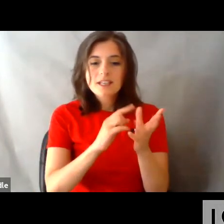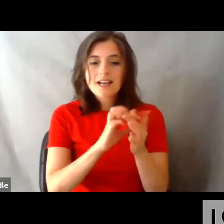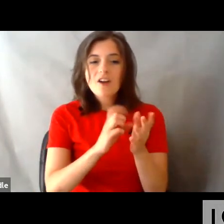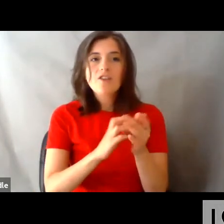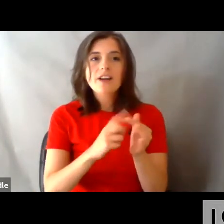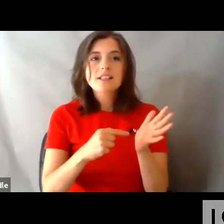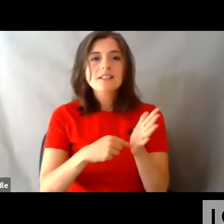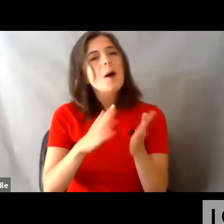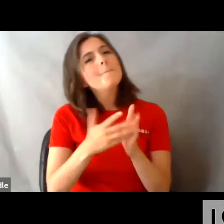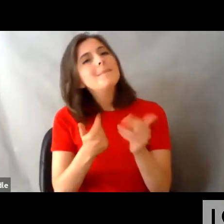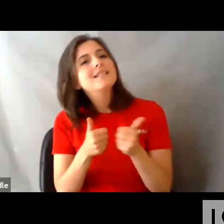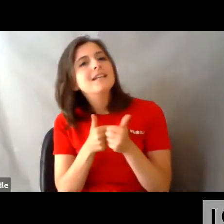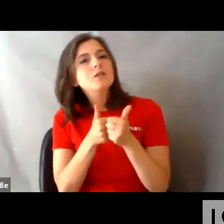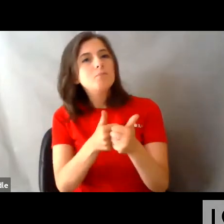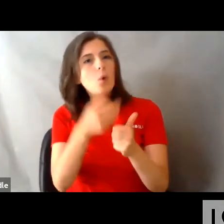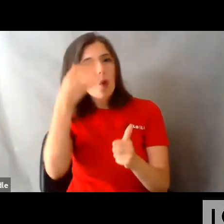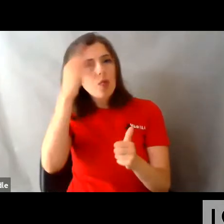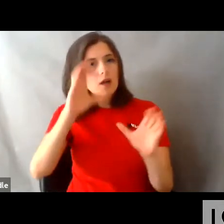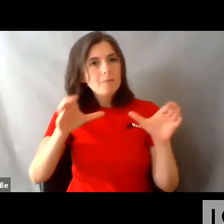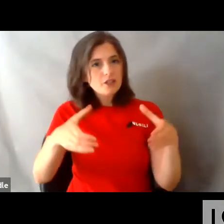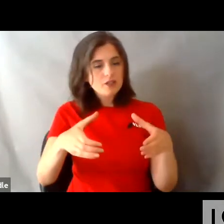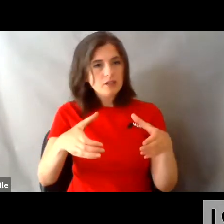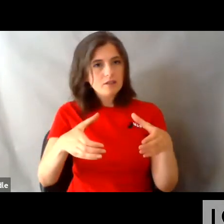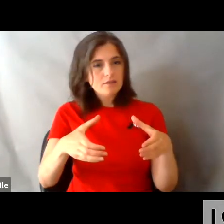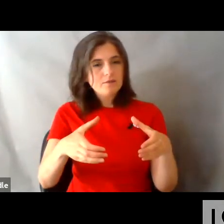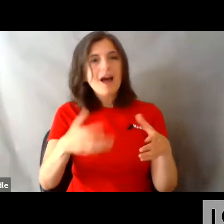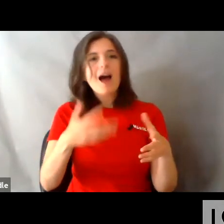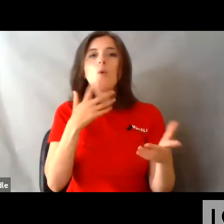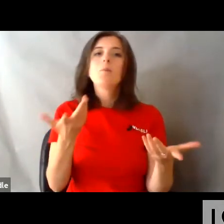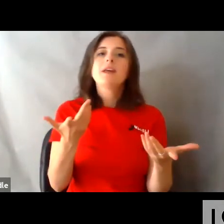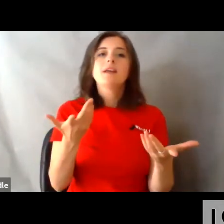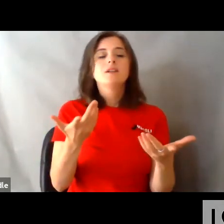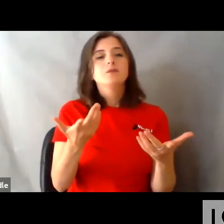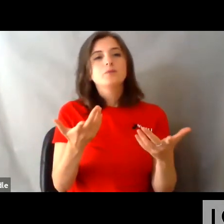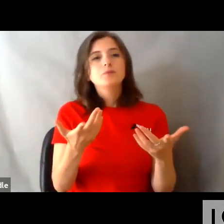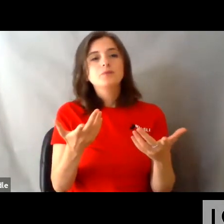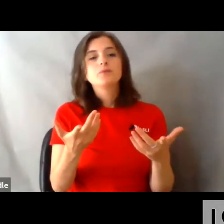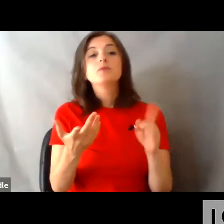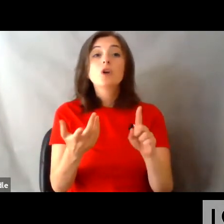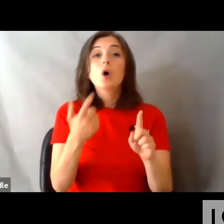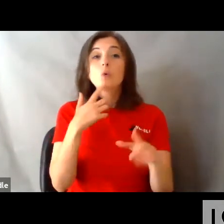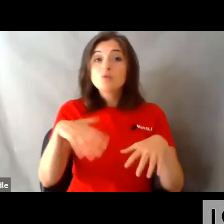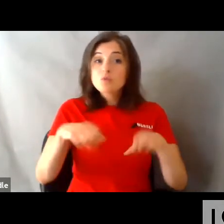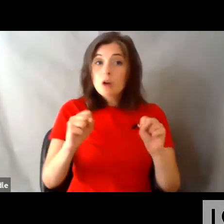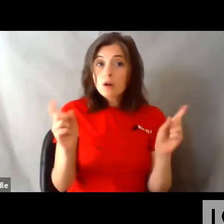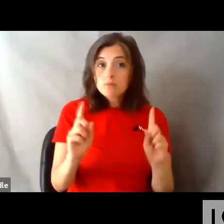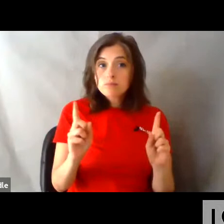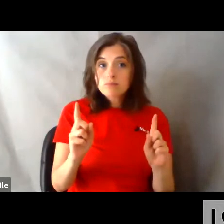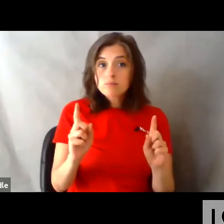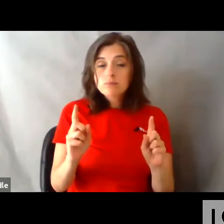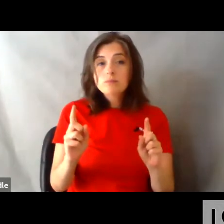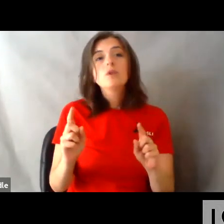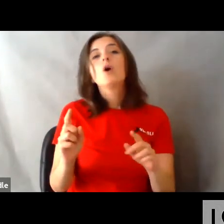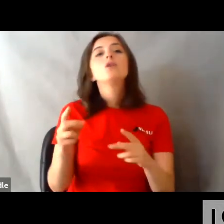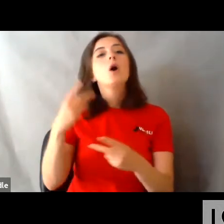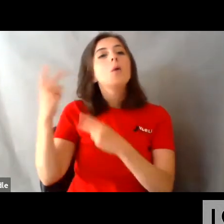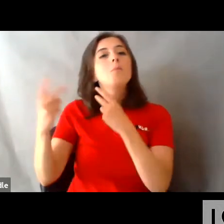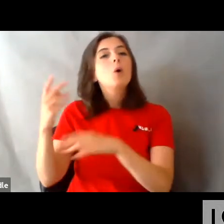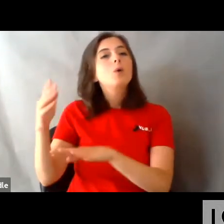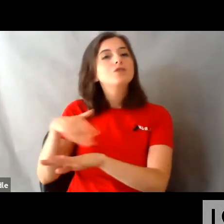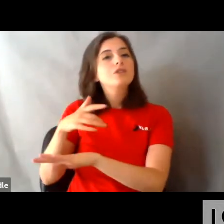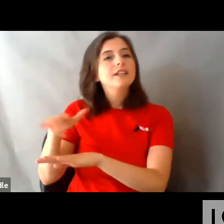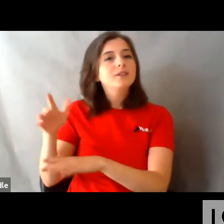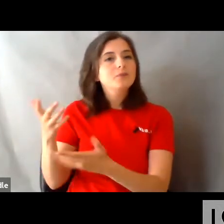of this evening. So to kick things off, we're going to begin with some poetry before moving on to sharing the work